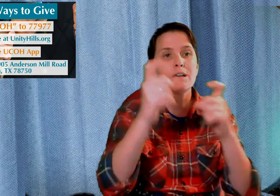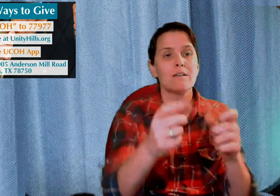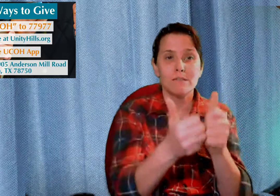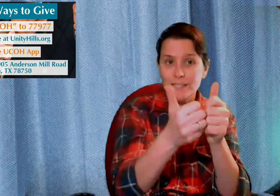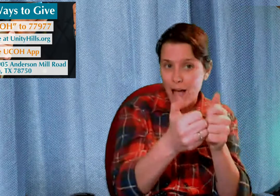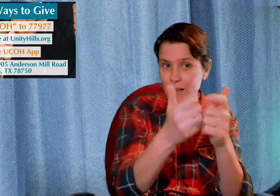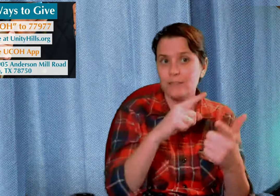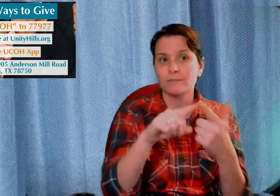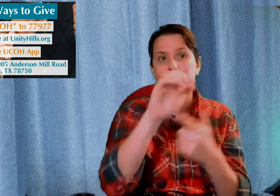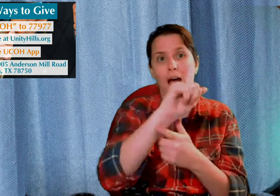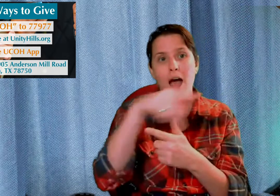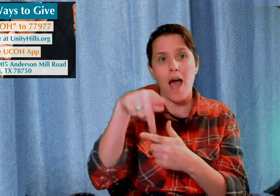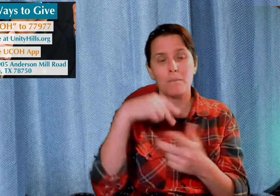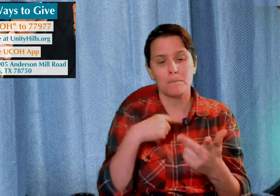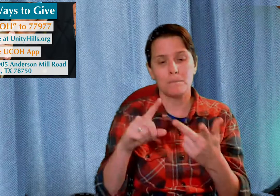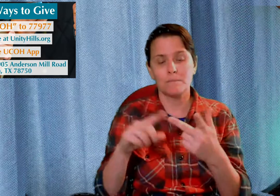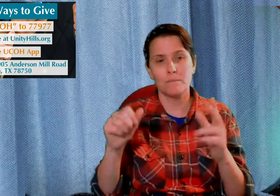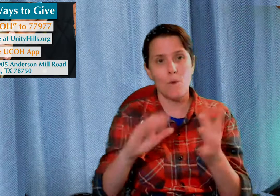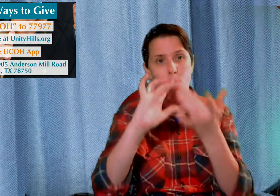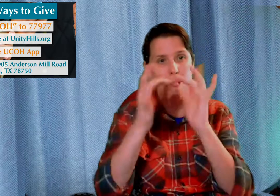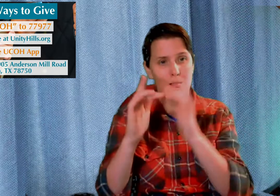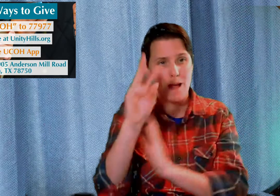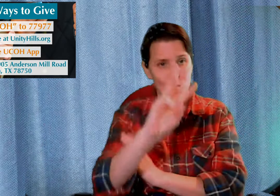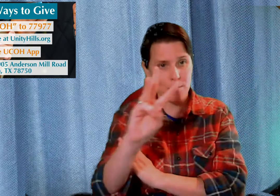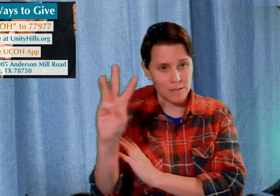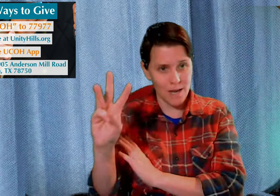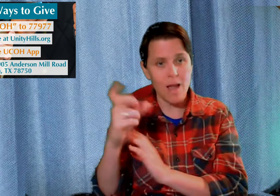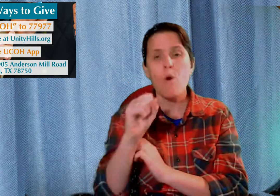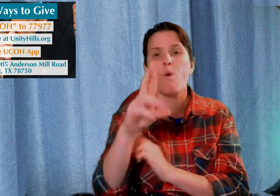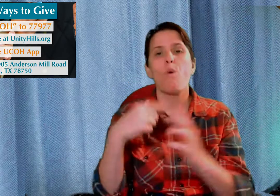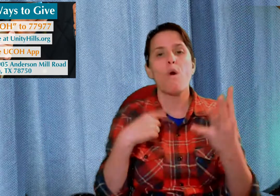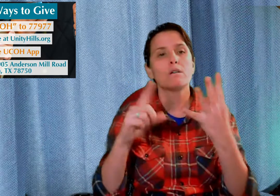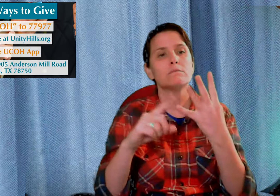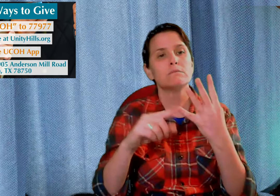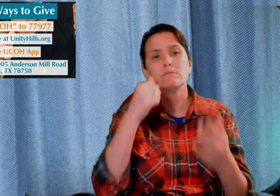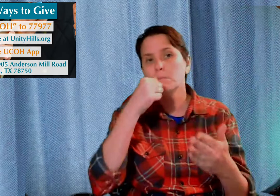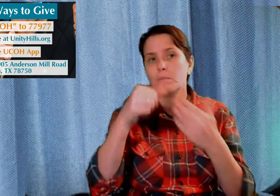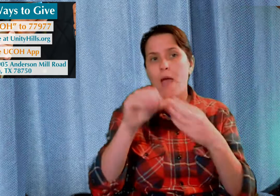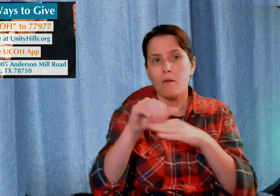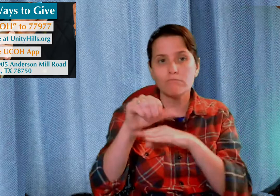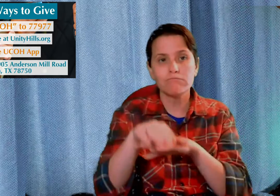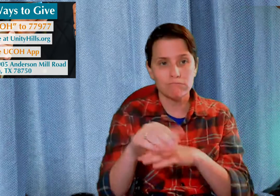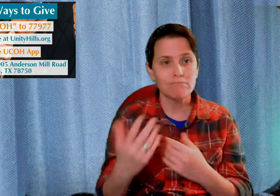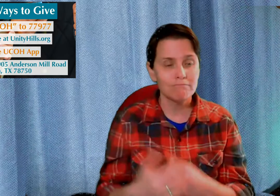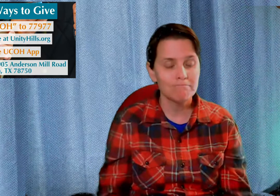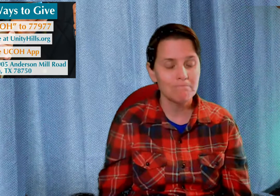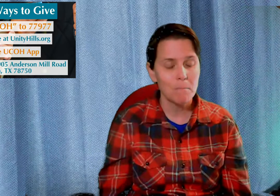give, online, or by mail, we are grateful for your generosity, and we know that it will return to you